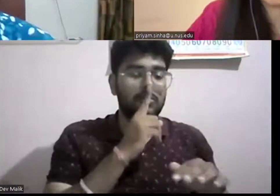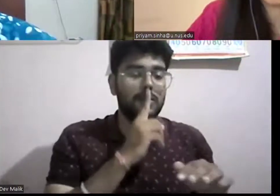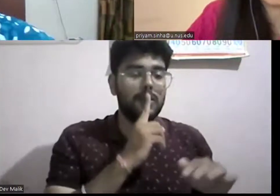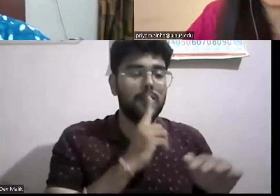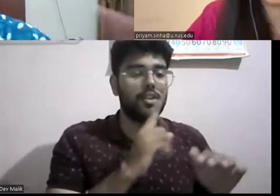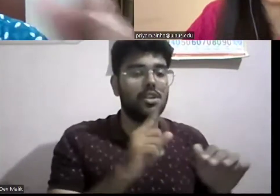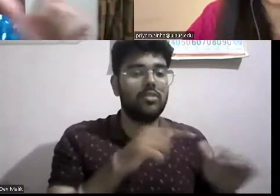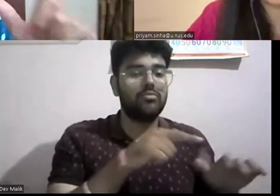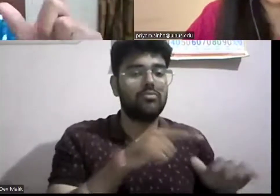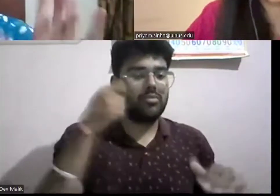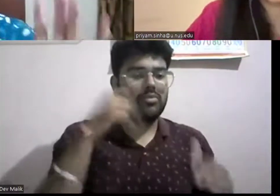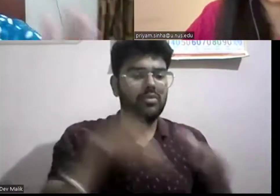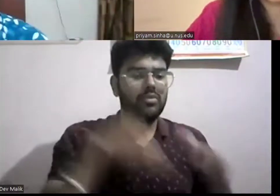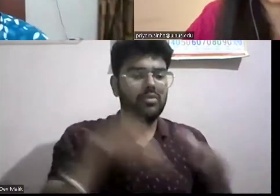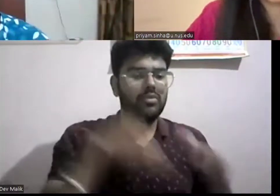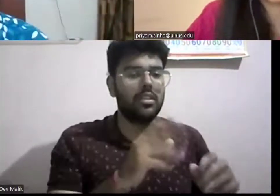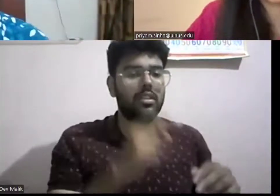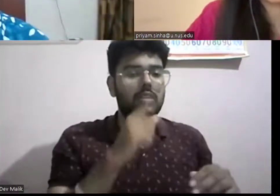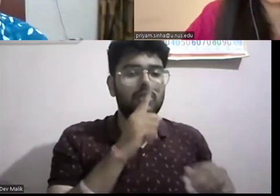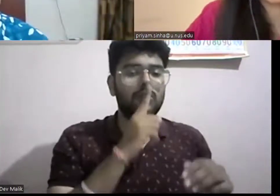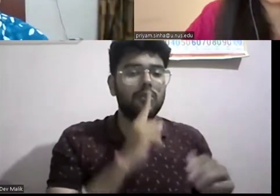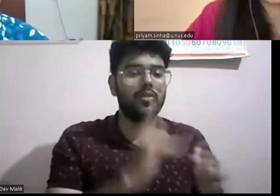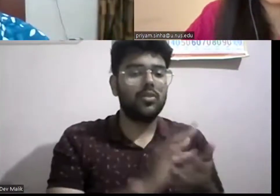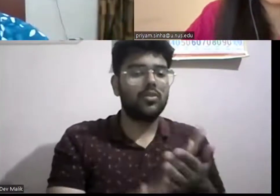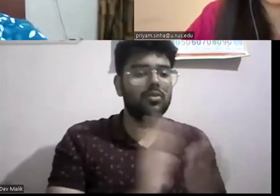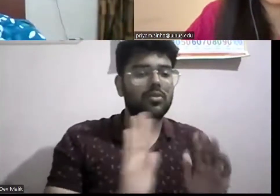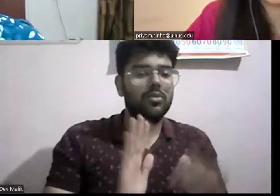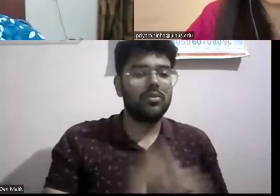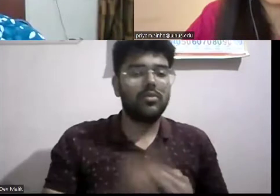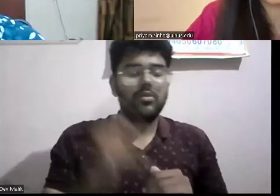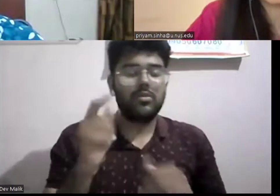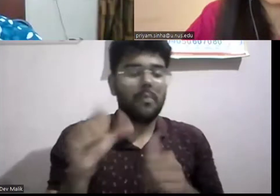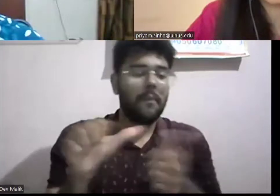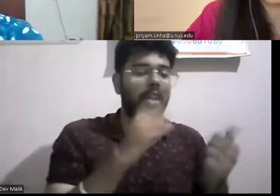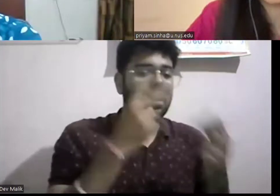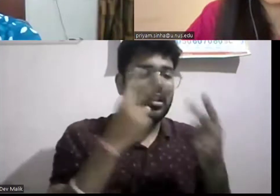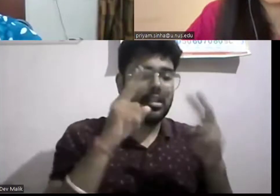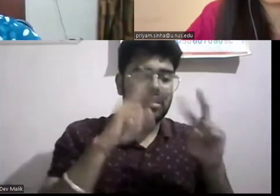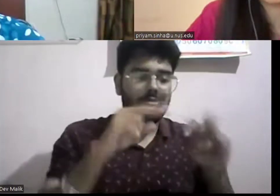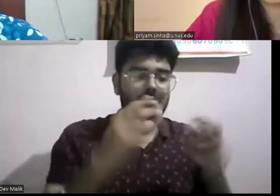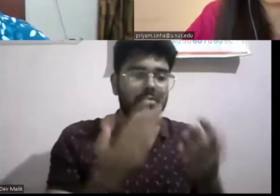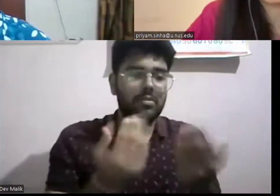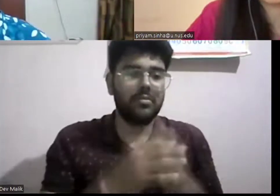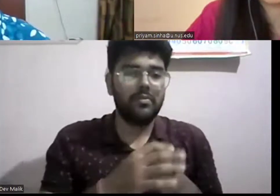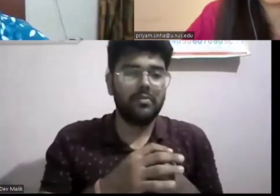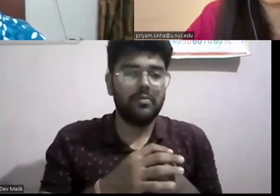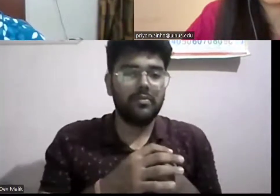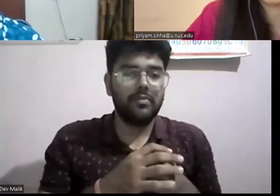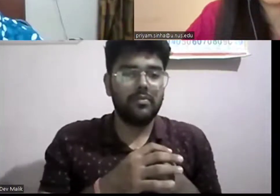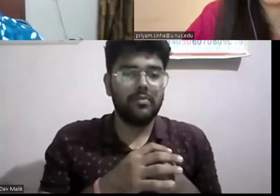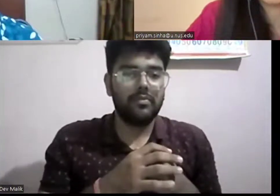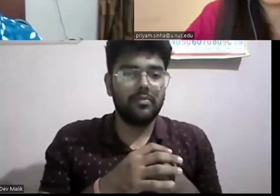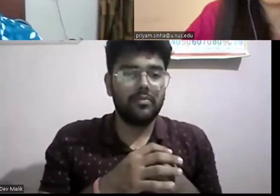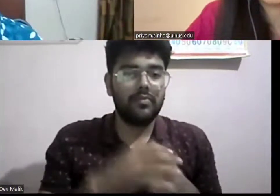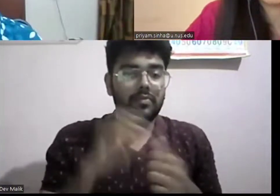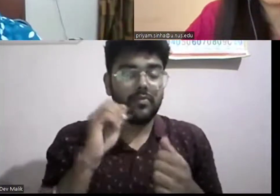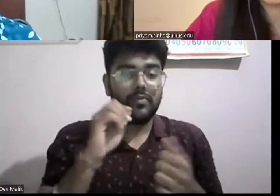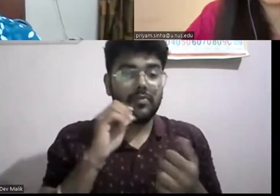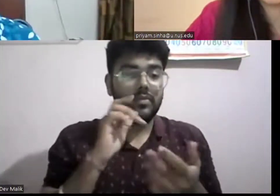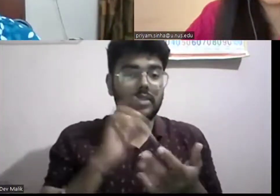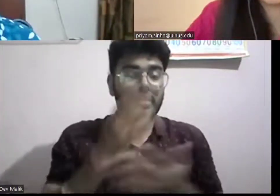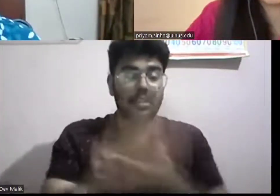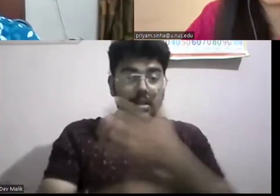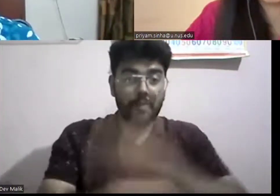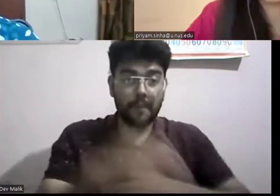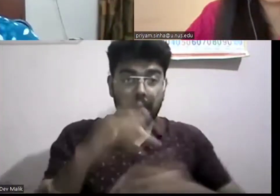throughout. There's a very small scene in the film. One can go back and look at it, and definitely the position of the disabled